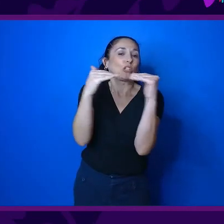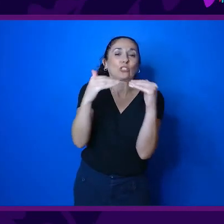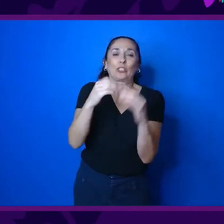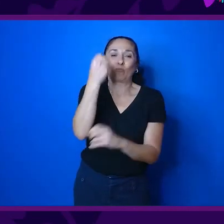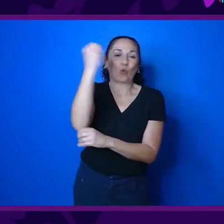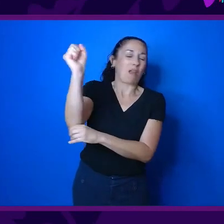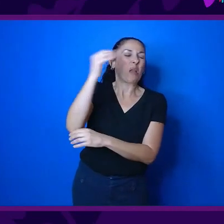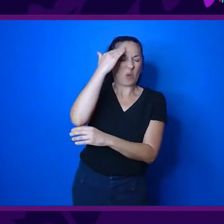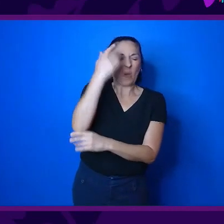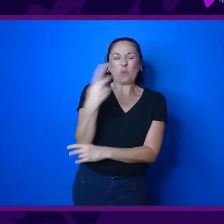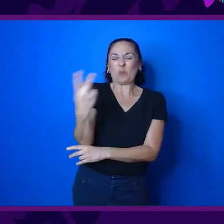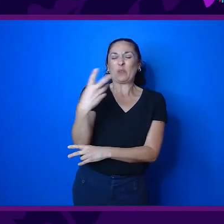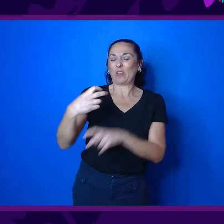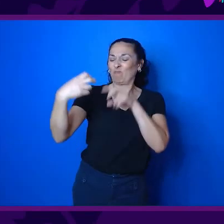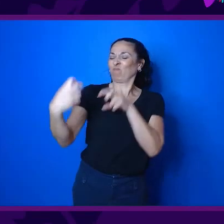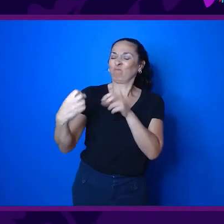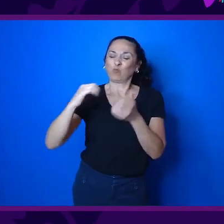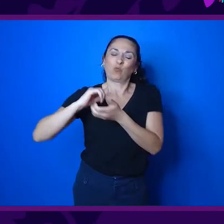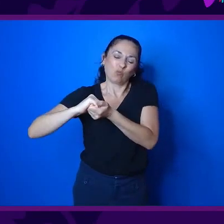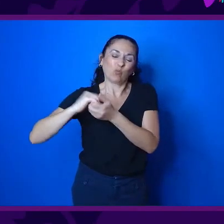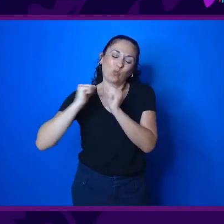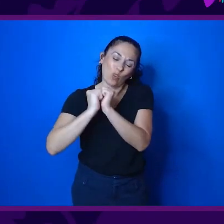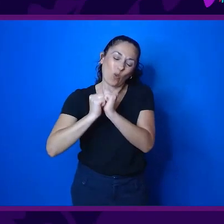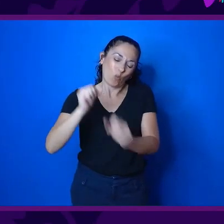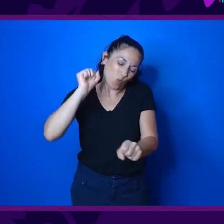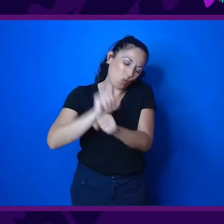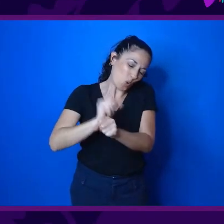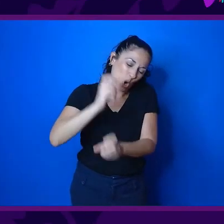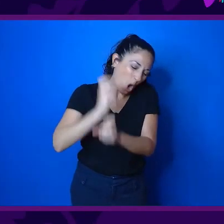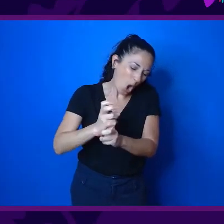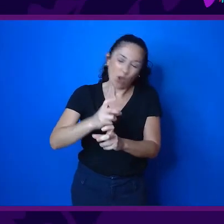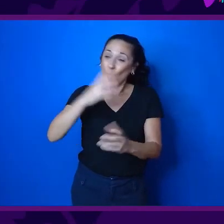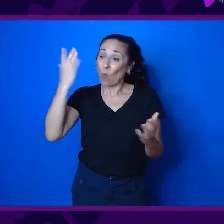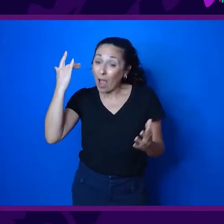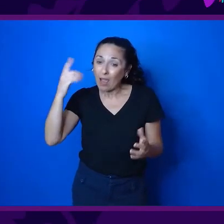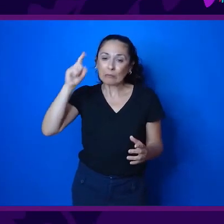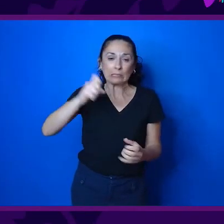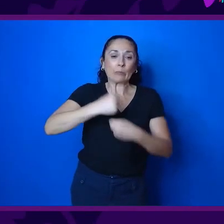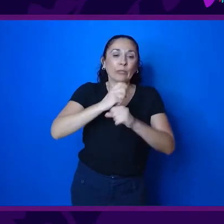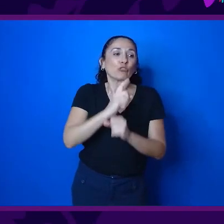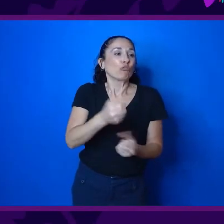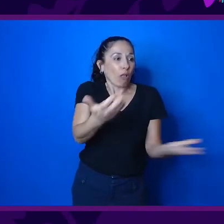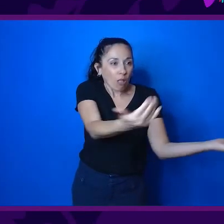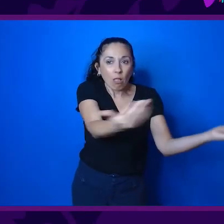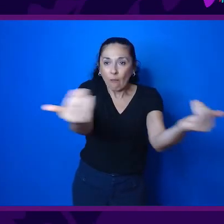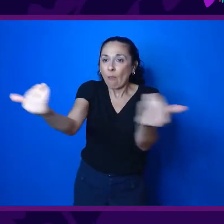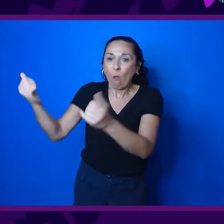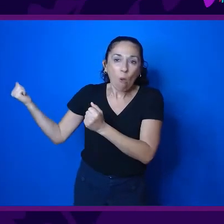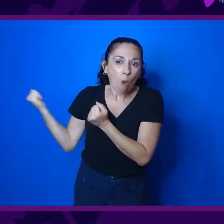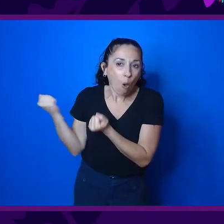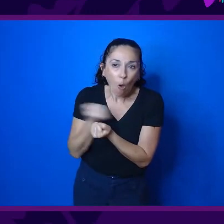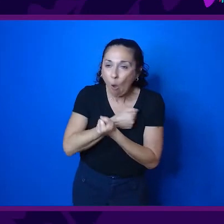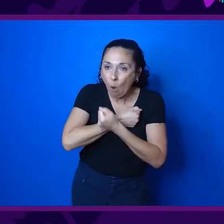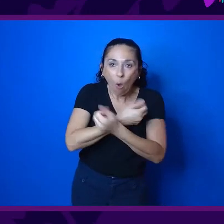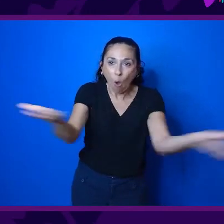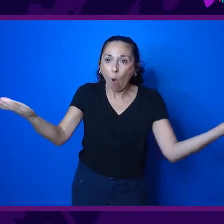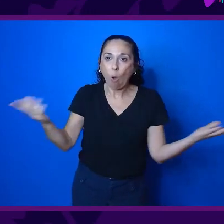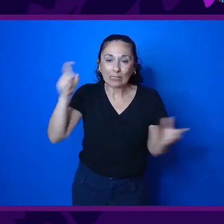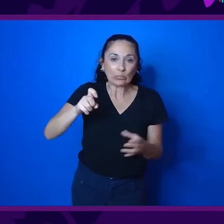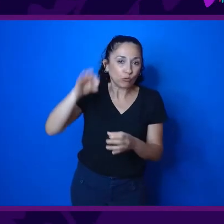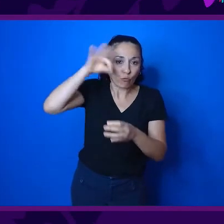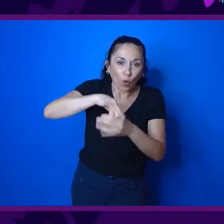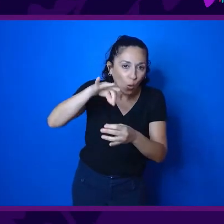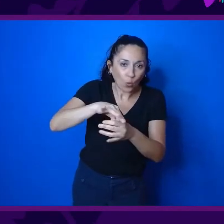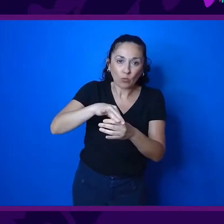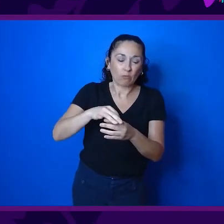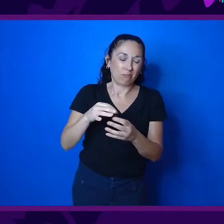We're going to be working really hard, because we've got to get everybody to make sure that they all vote. And so we're gonna have to do a lot of work on that,